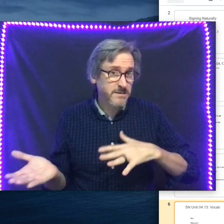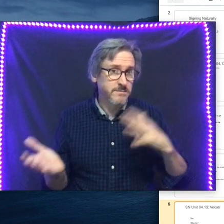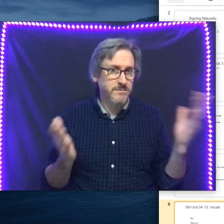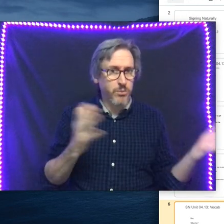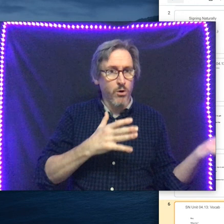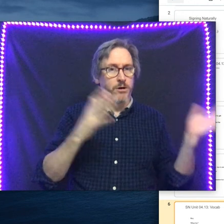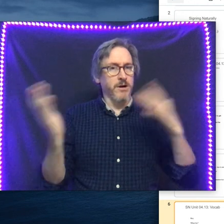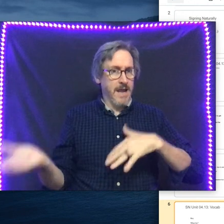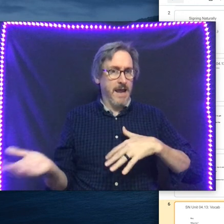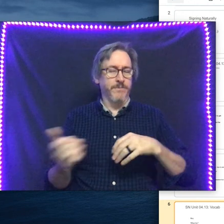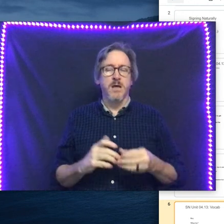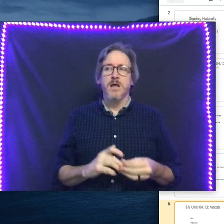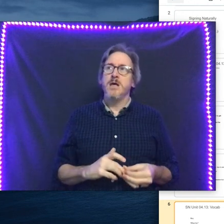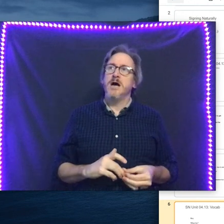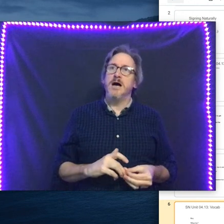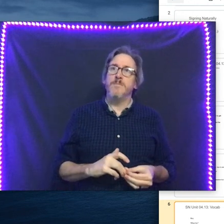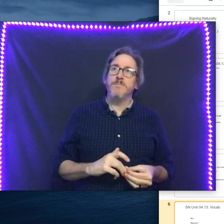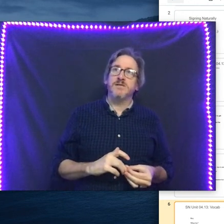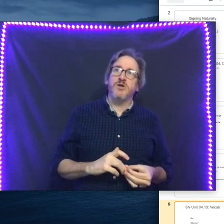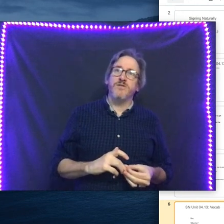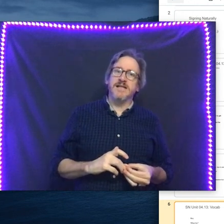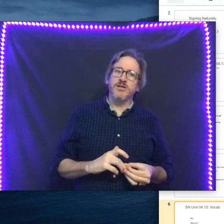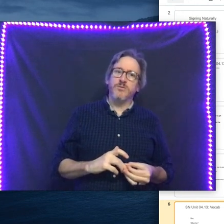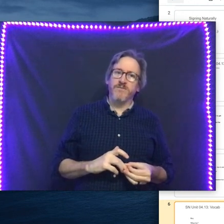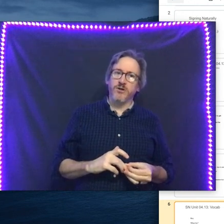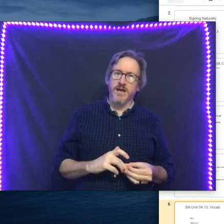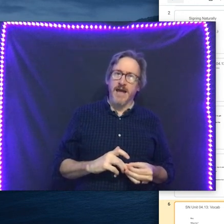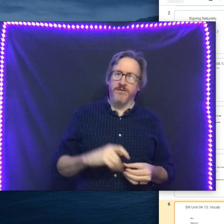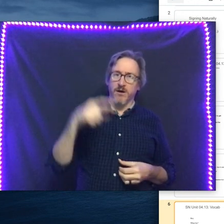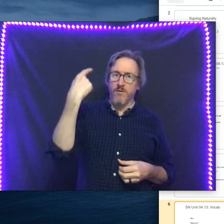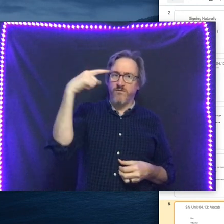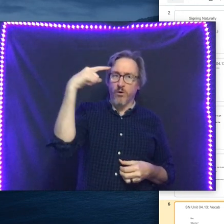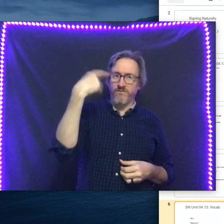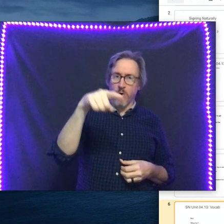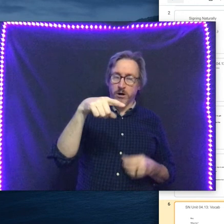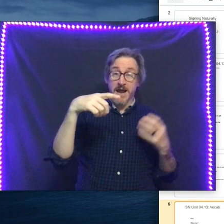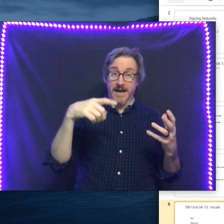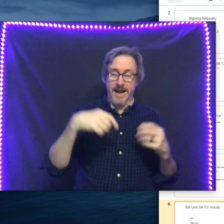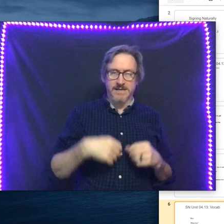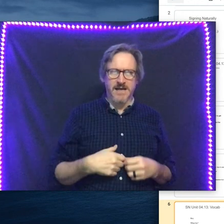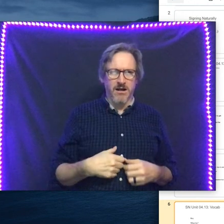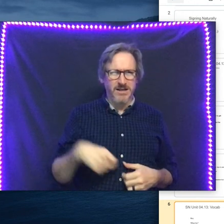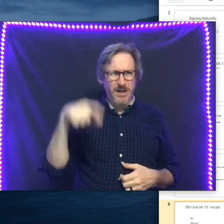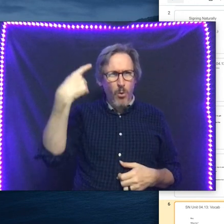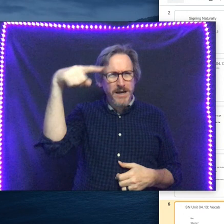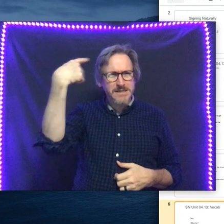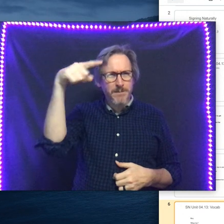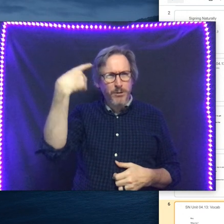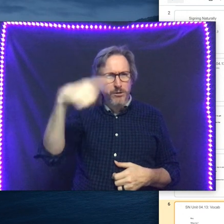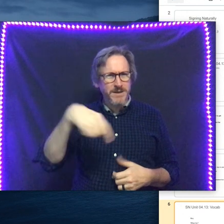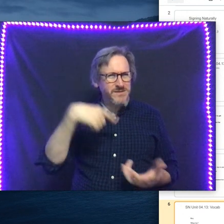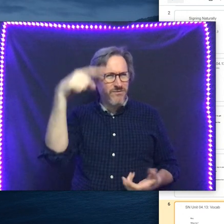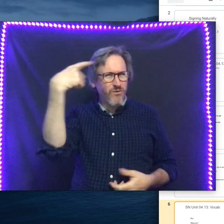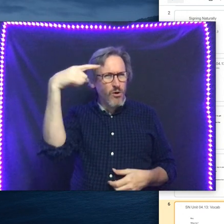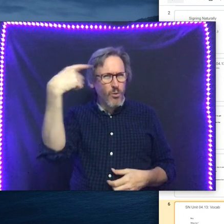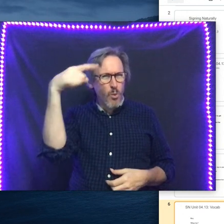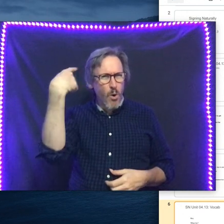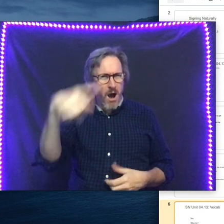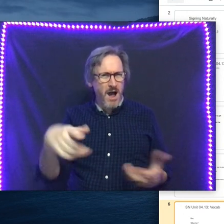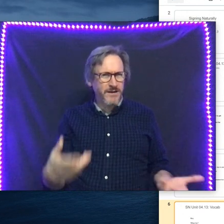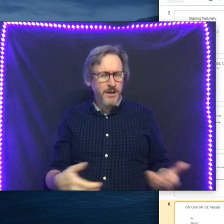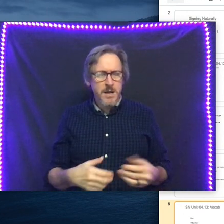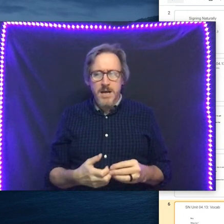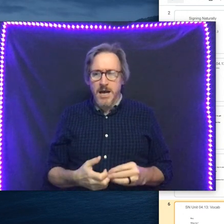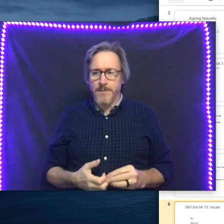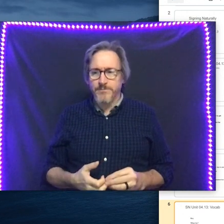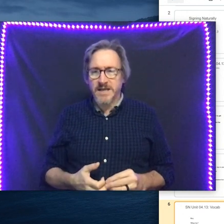what, por qué. So that's a good way of looking at the 4-4 in ASL. It's like, what is the purpose? For